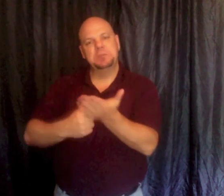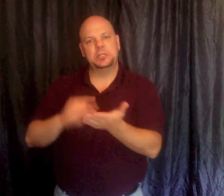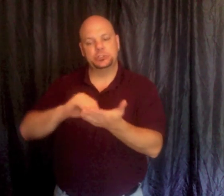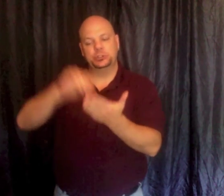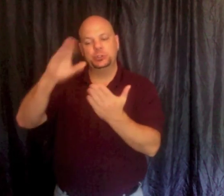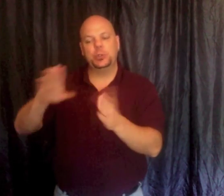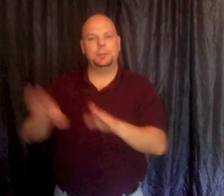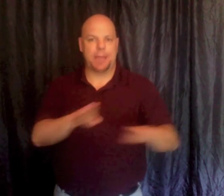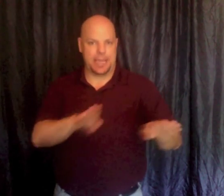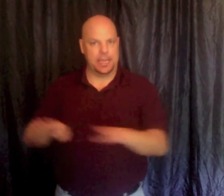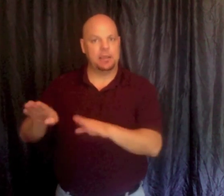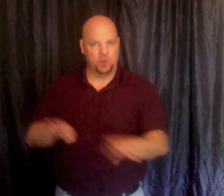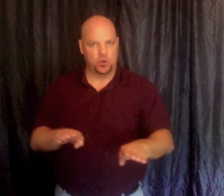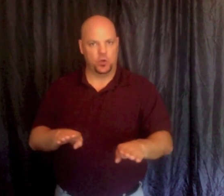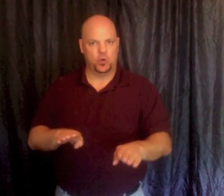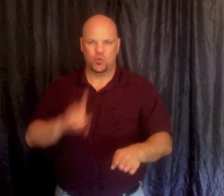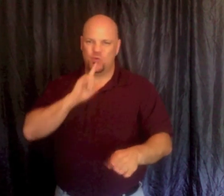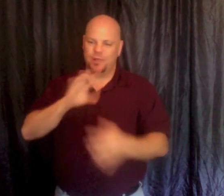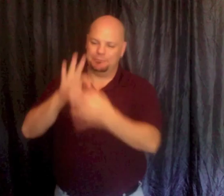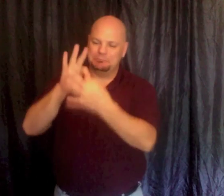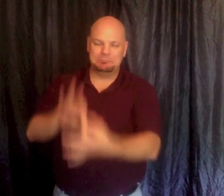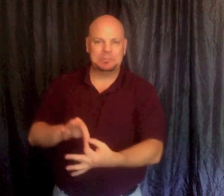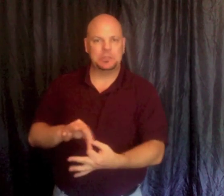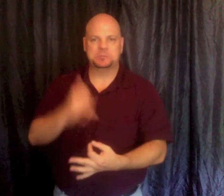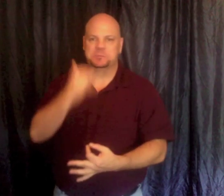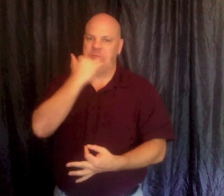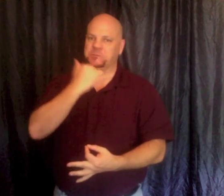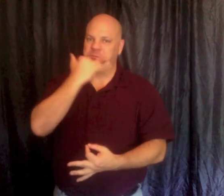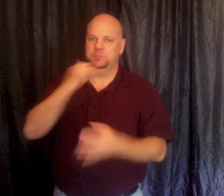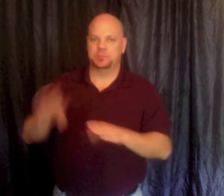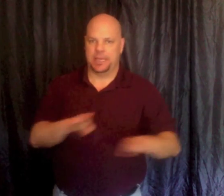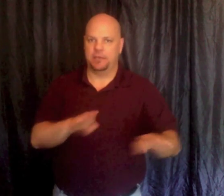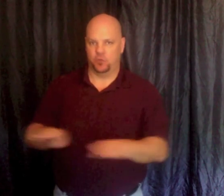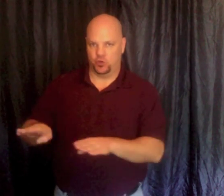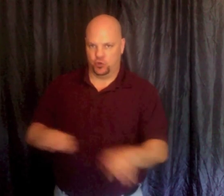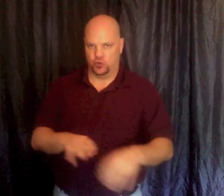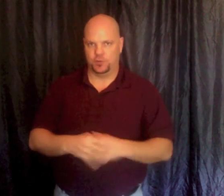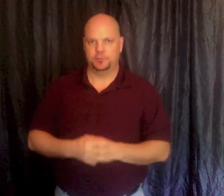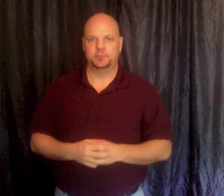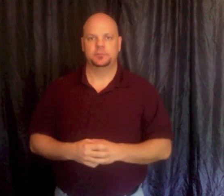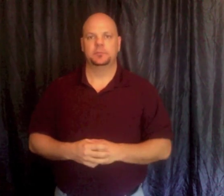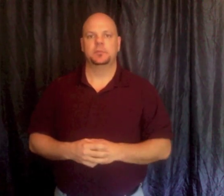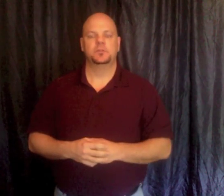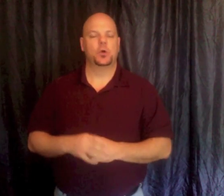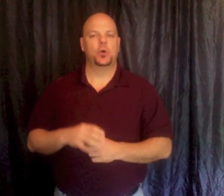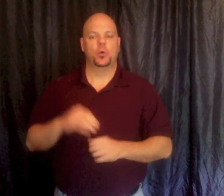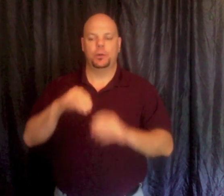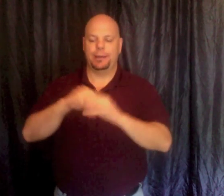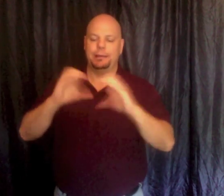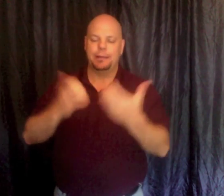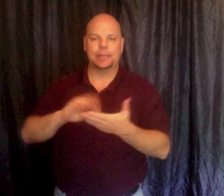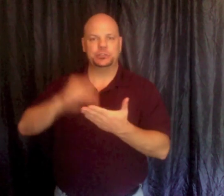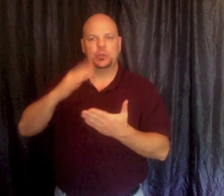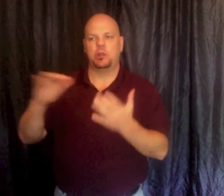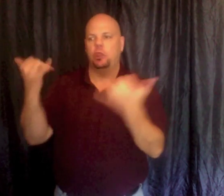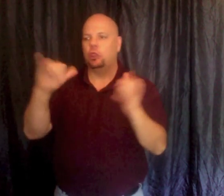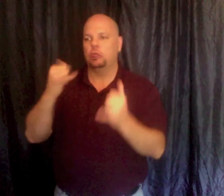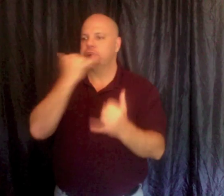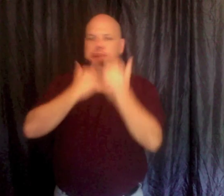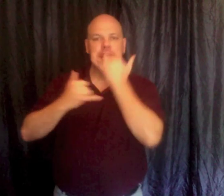student behavior, what we're really talking is student misbehavior. So the student is acting up, hearing or deaf. A student in